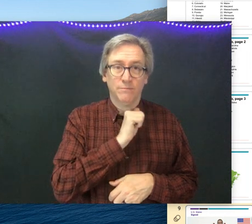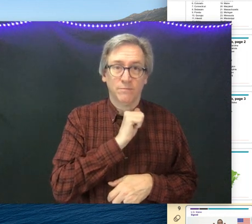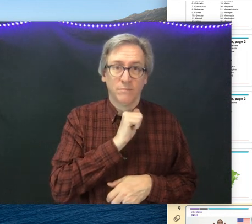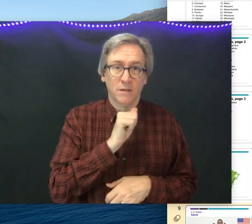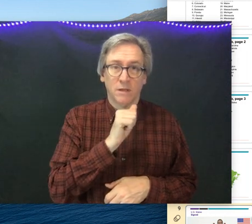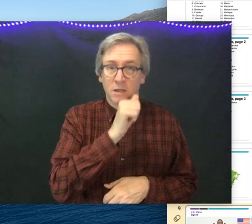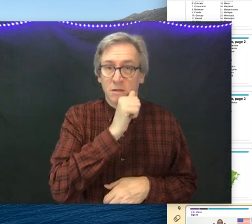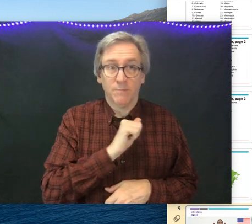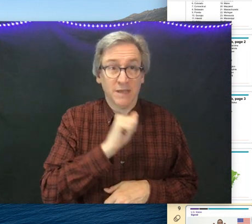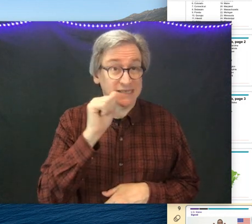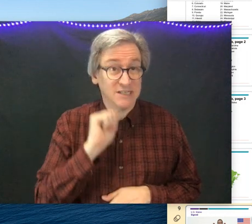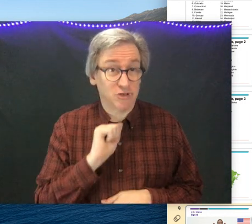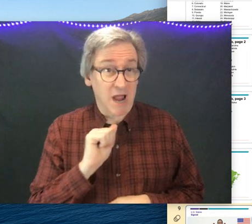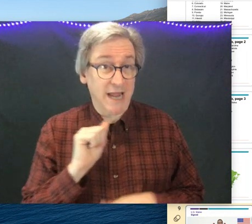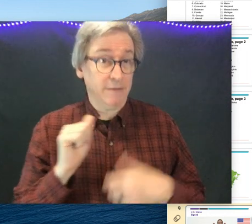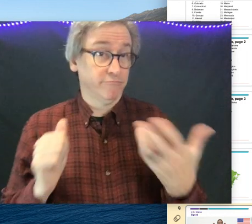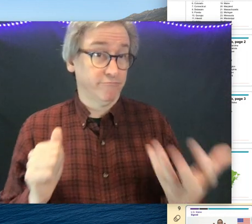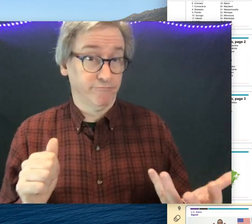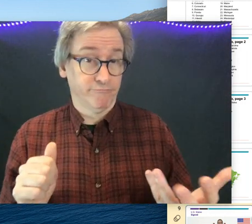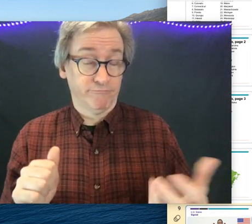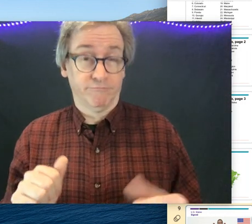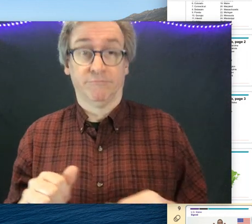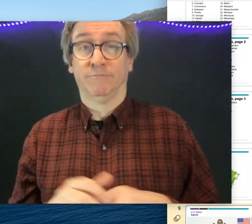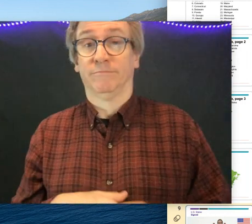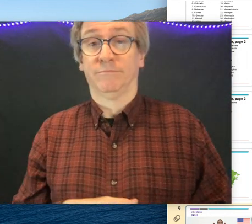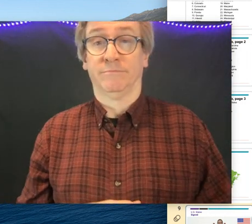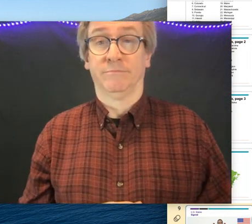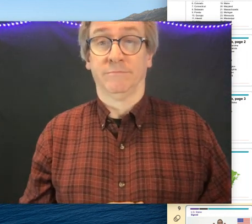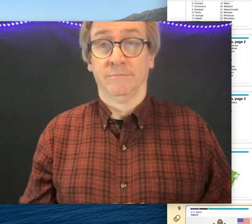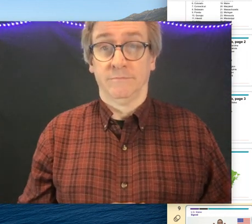Arizona, because it's dry.